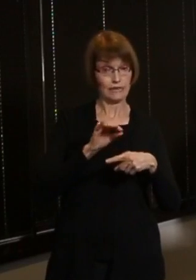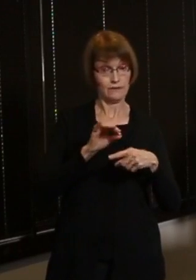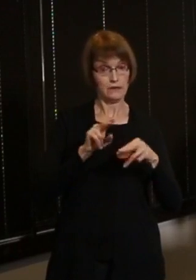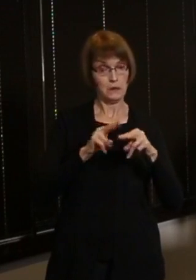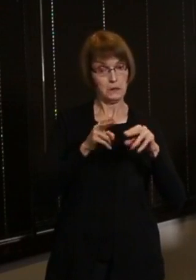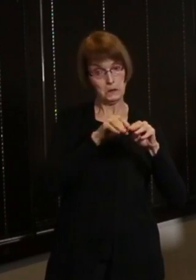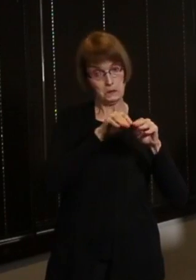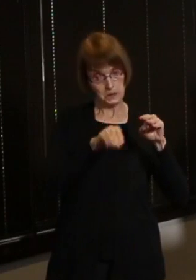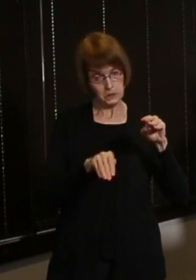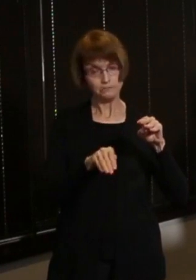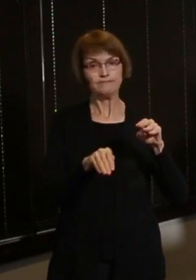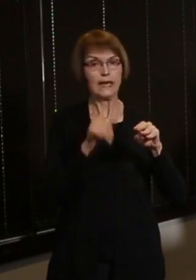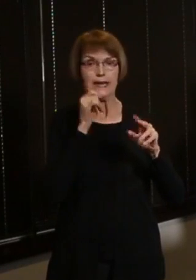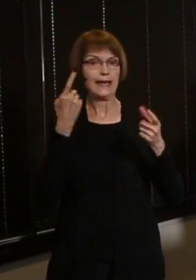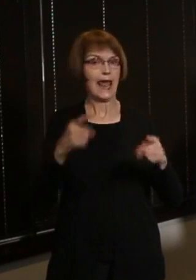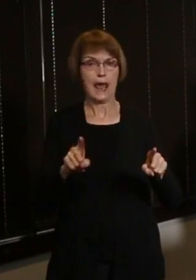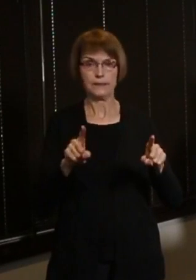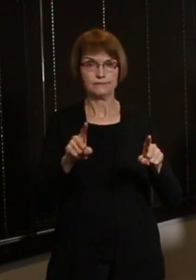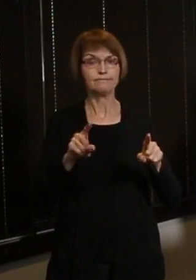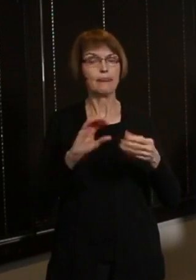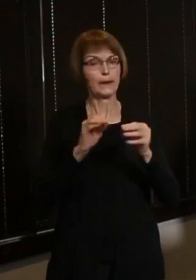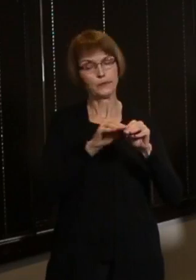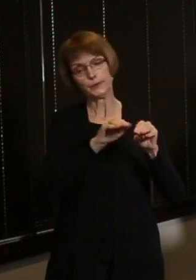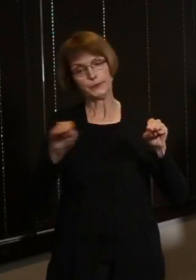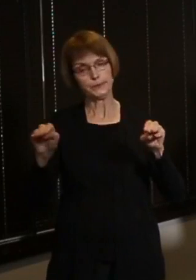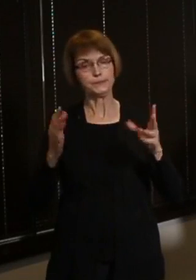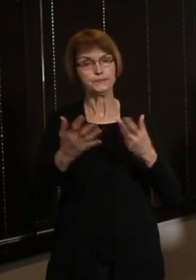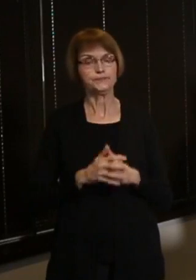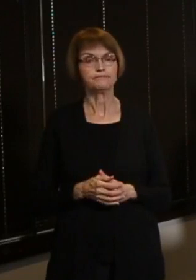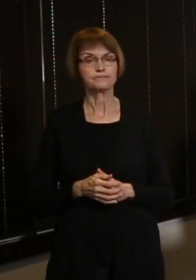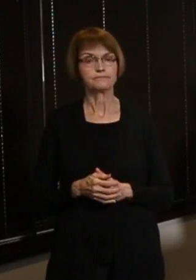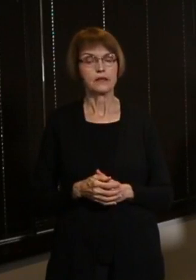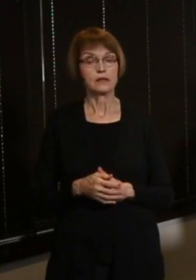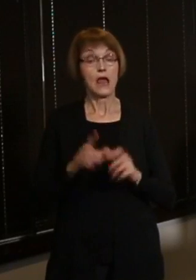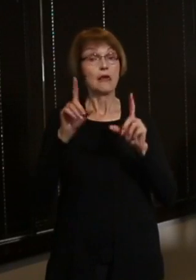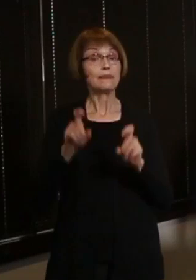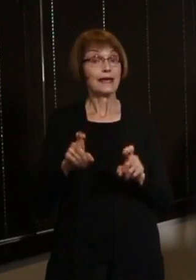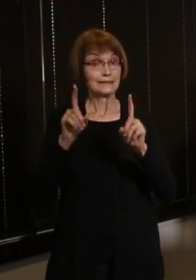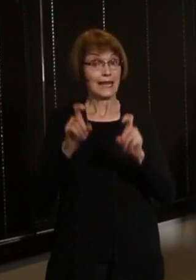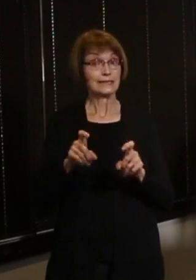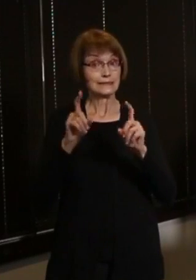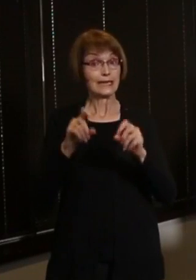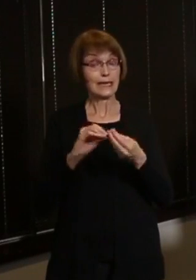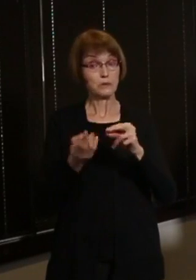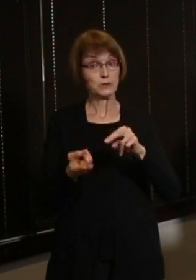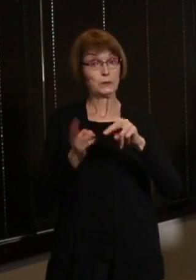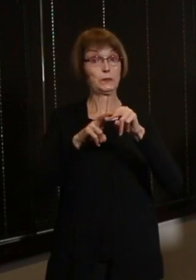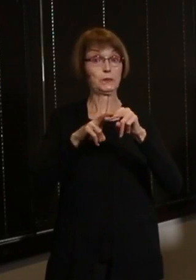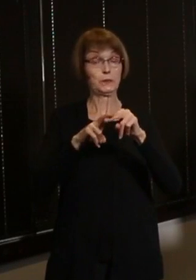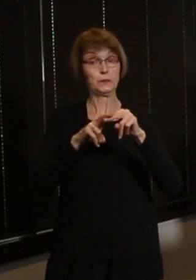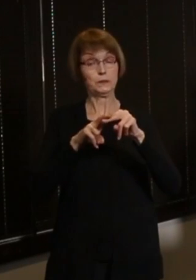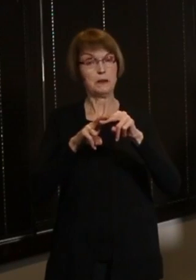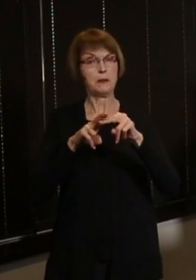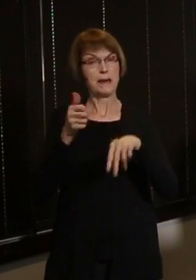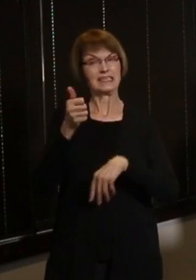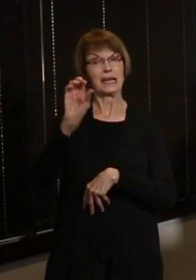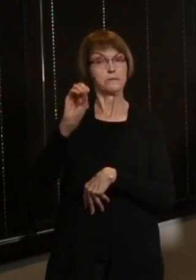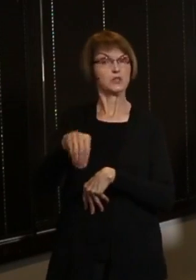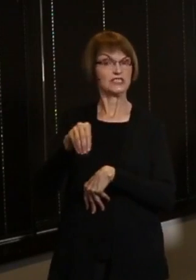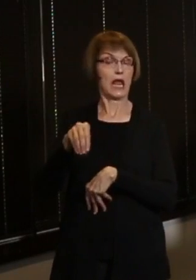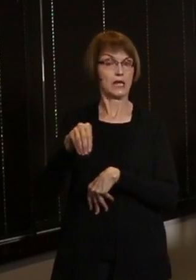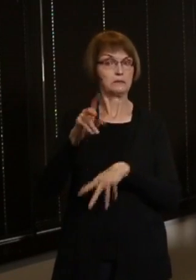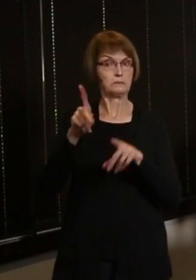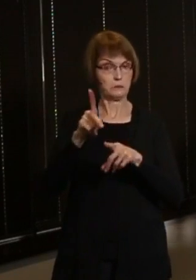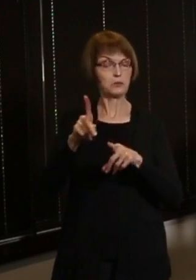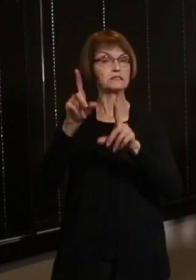so obviously that hasn't been occurring. Our testing has come up to just under 10%.